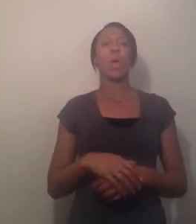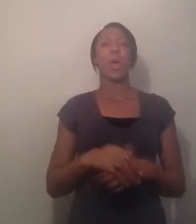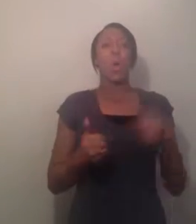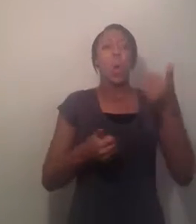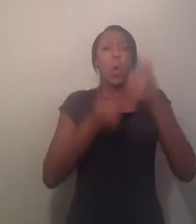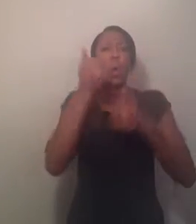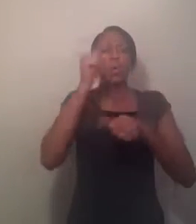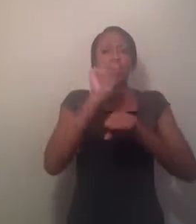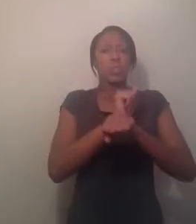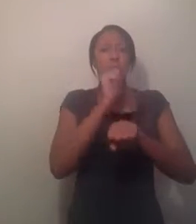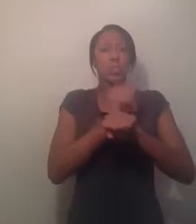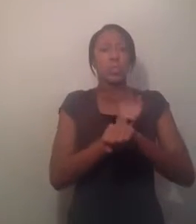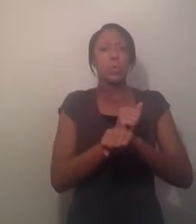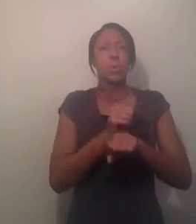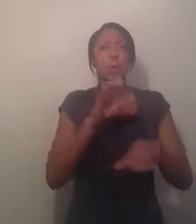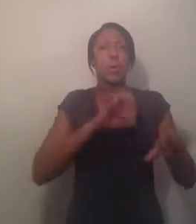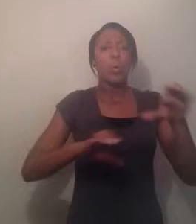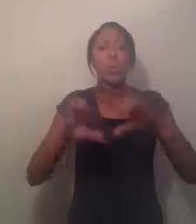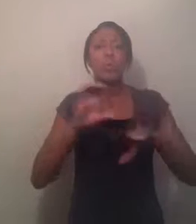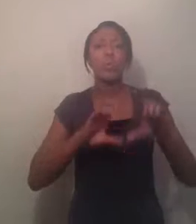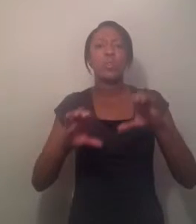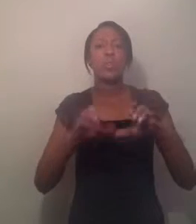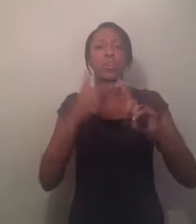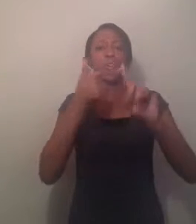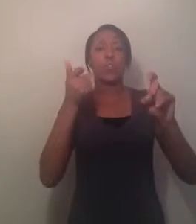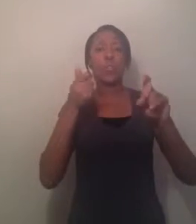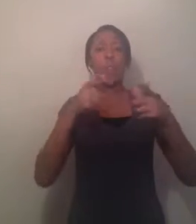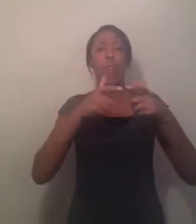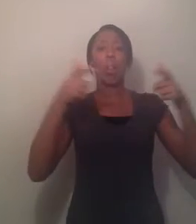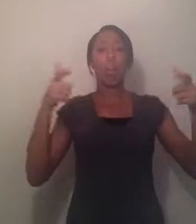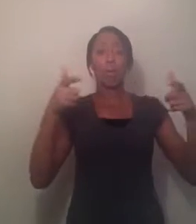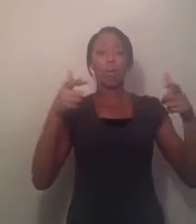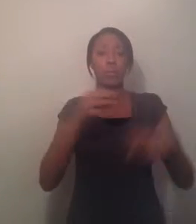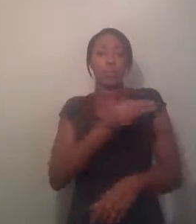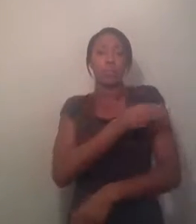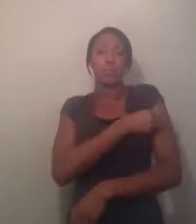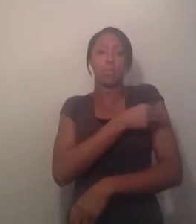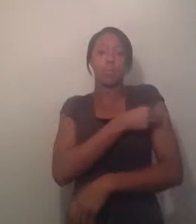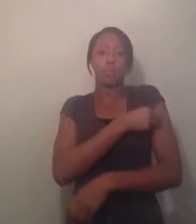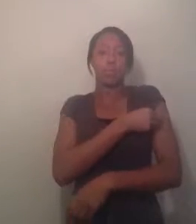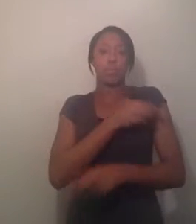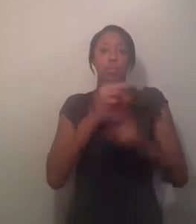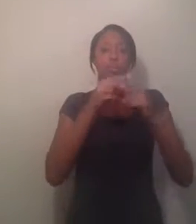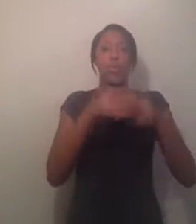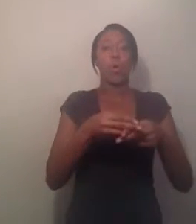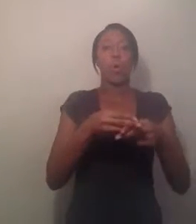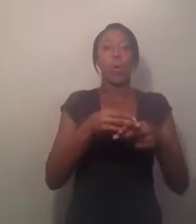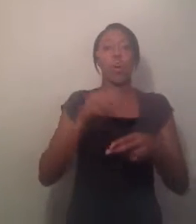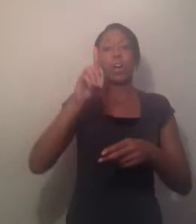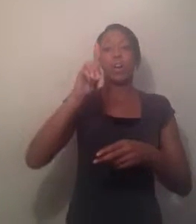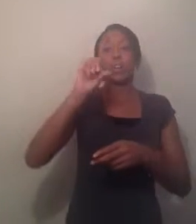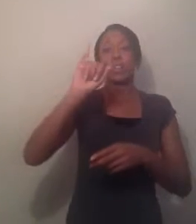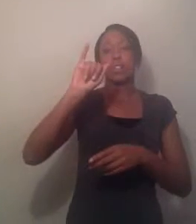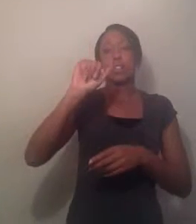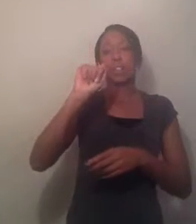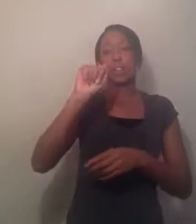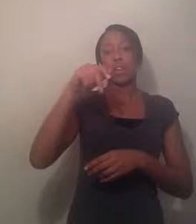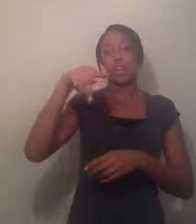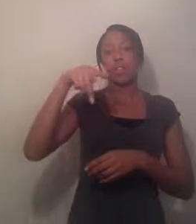a large, thin muscle at the base of your lungs, called the diaphragm. You usually breathe automatically, even if you're